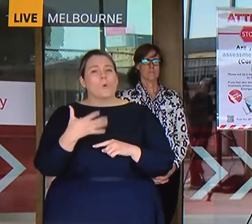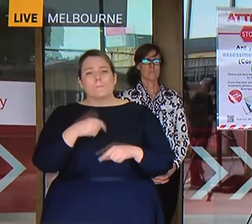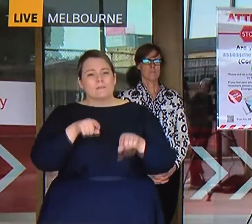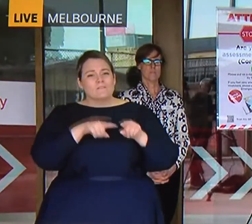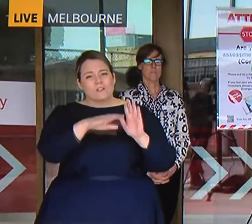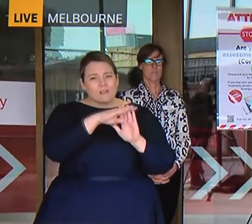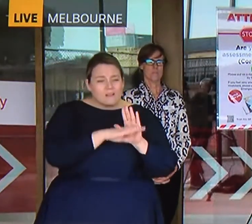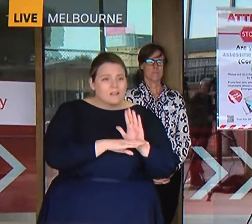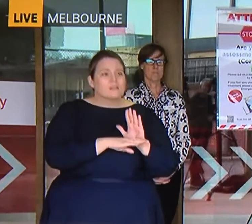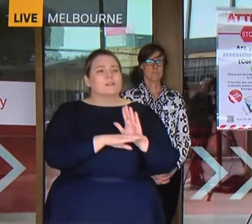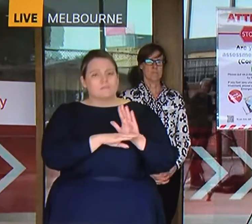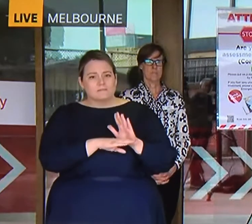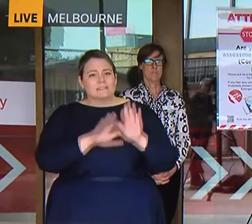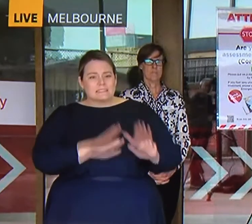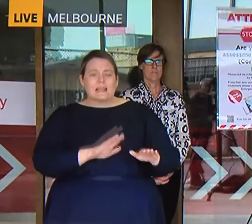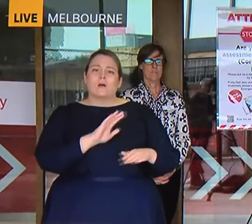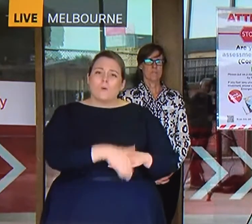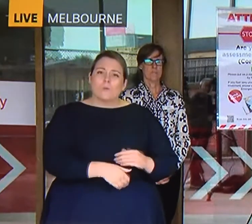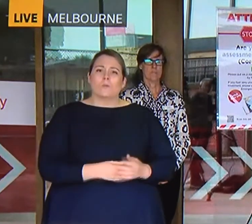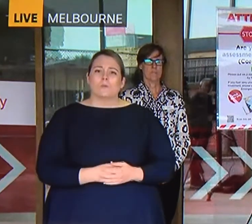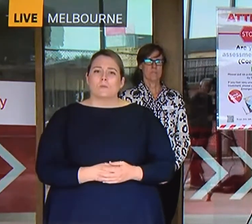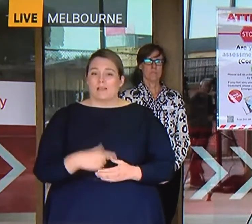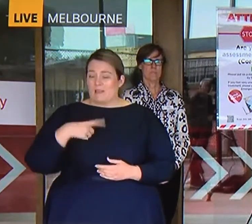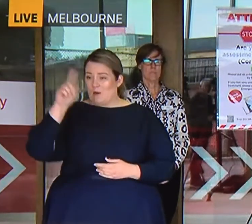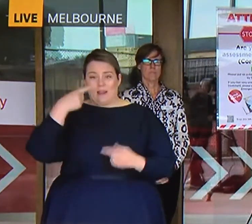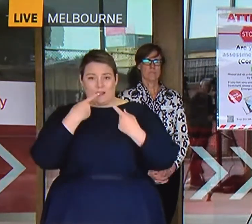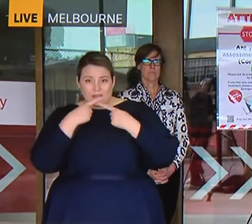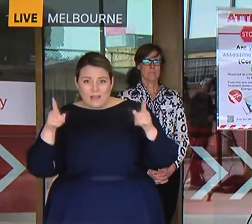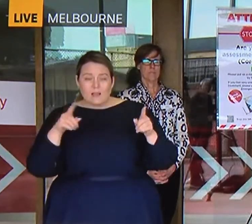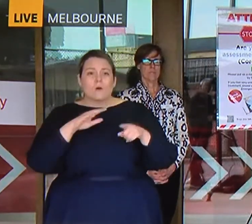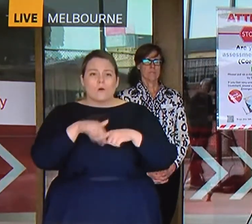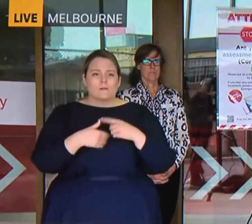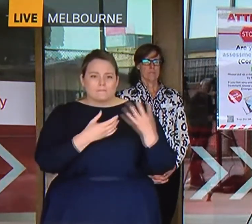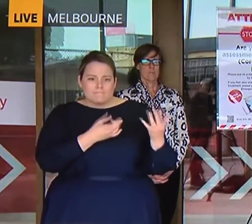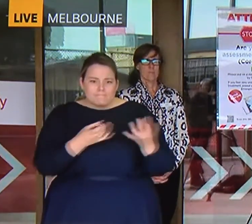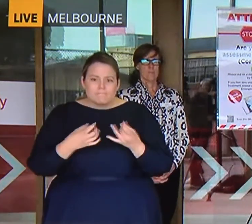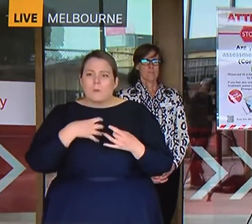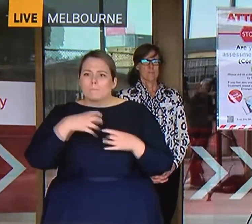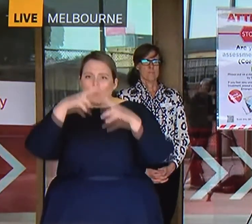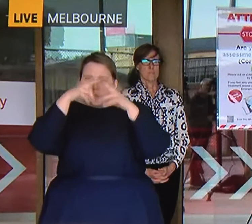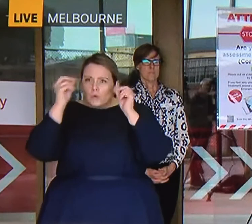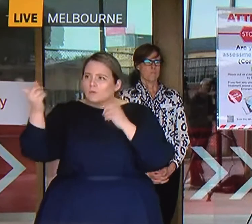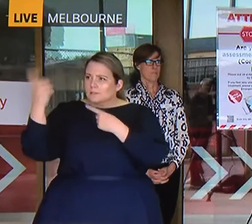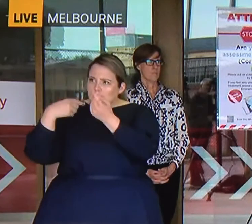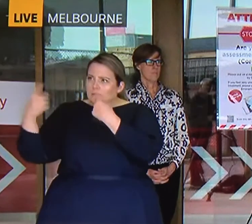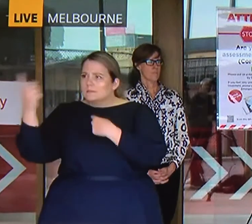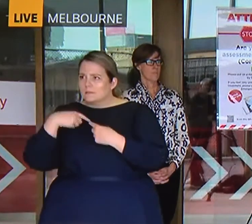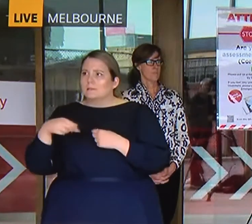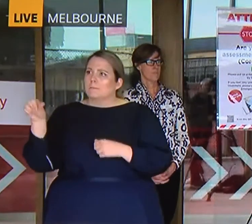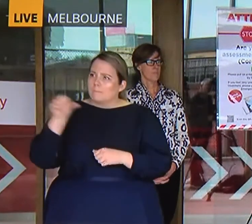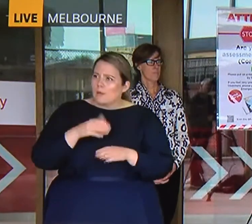protect lives, and that's why today this announcement about bringing more nurses back into the system